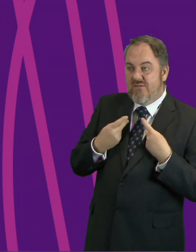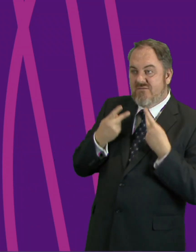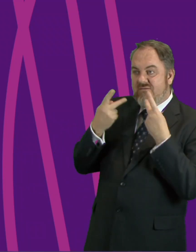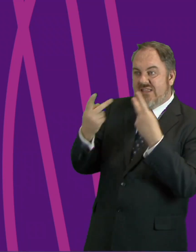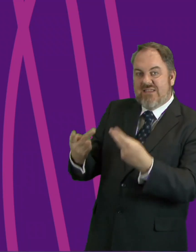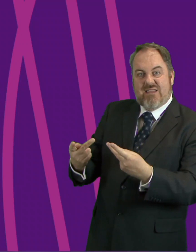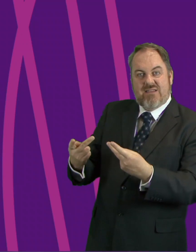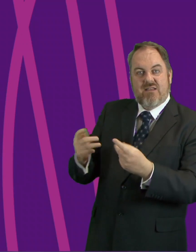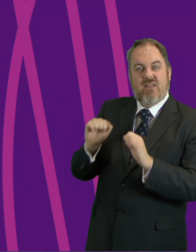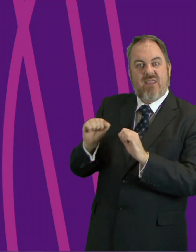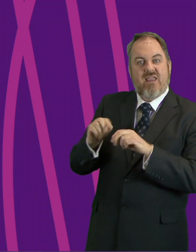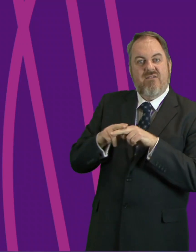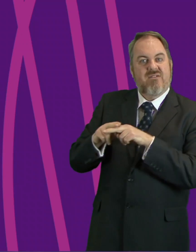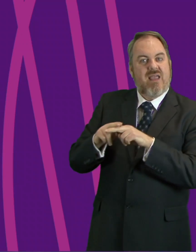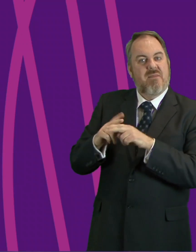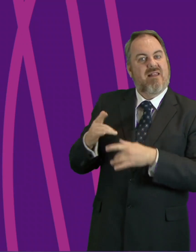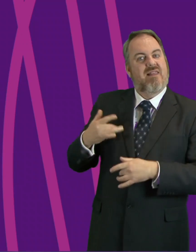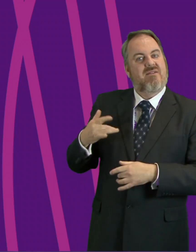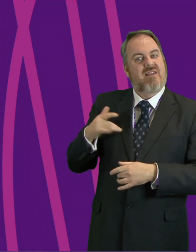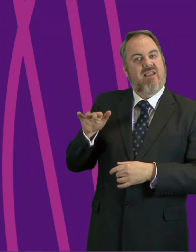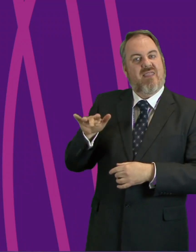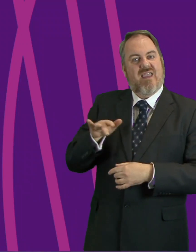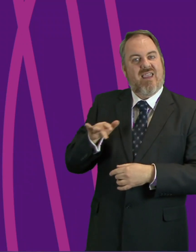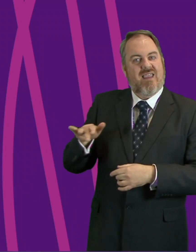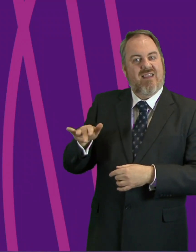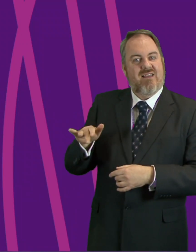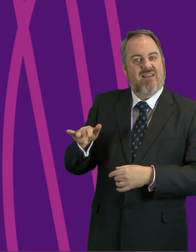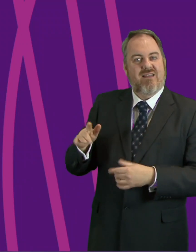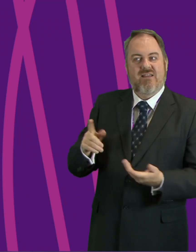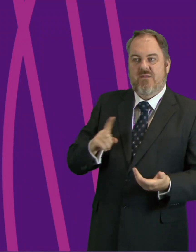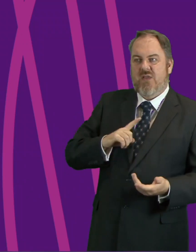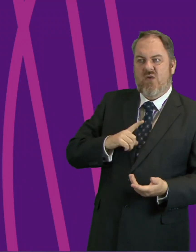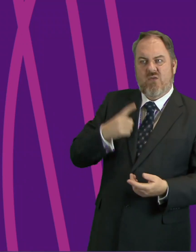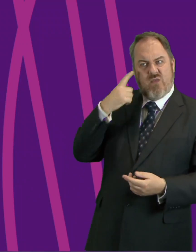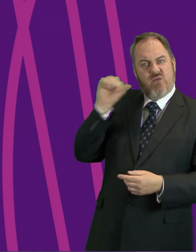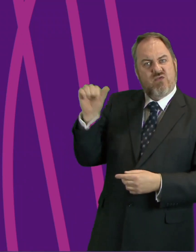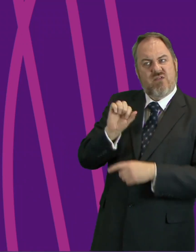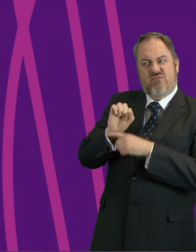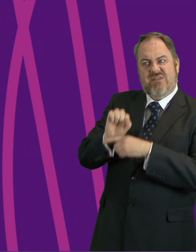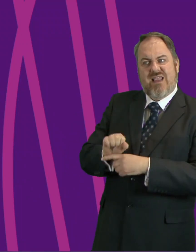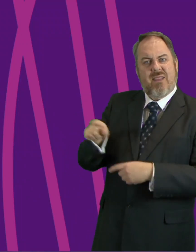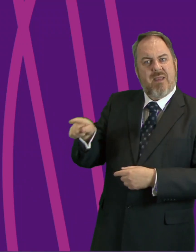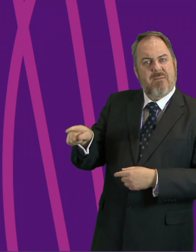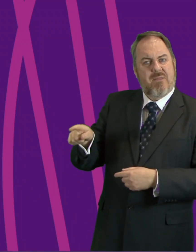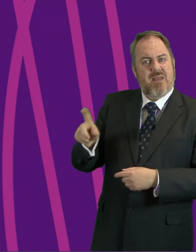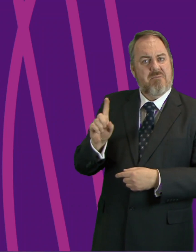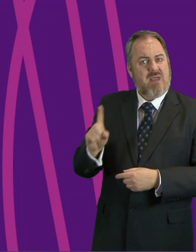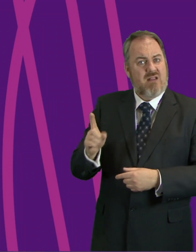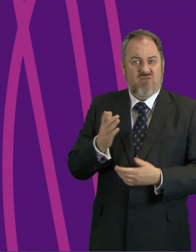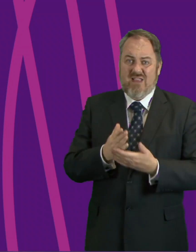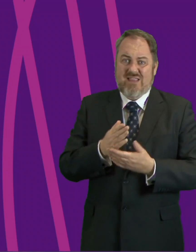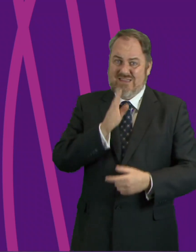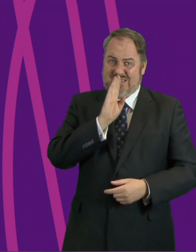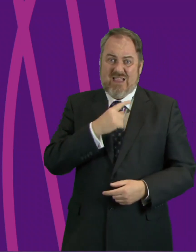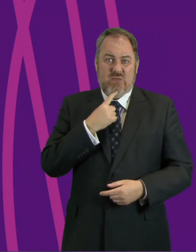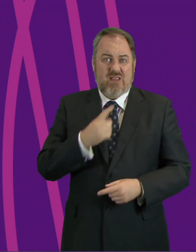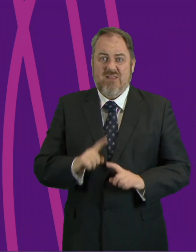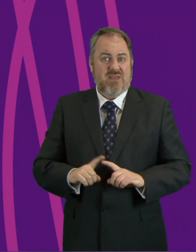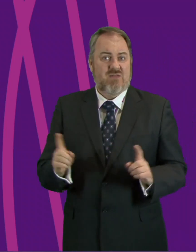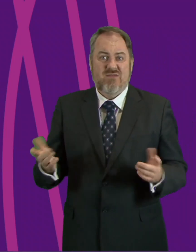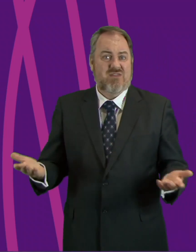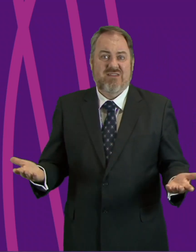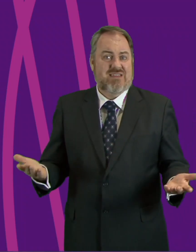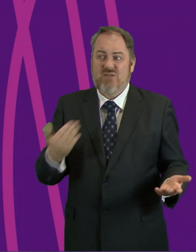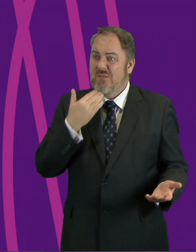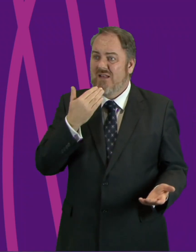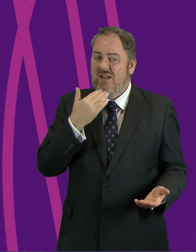care homes in the hope that this would keep them safe. And we know that for many, it has sadly not been